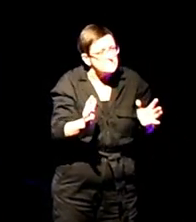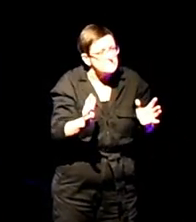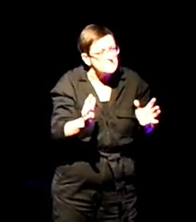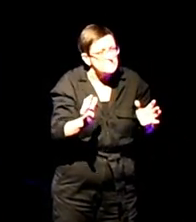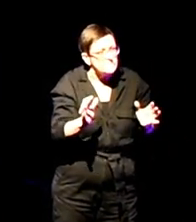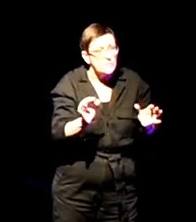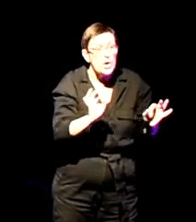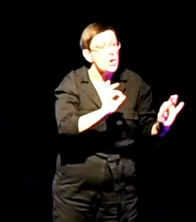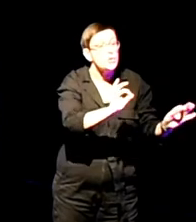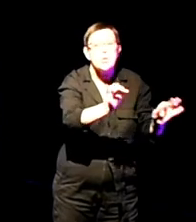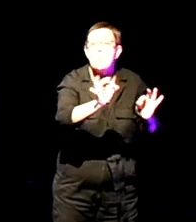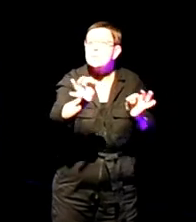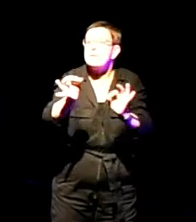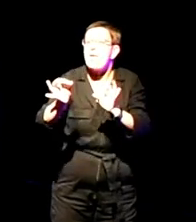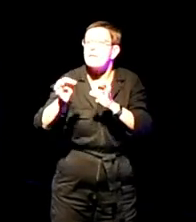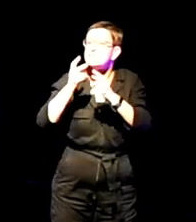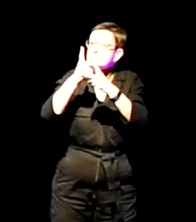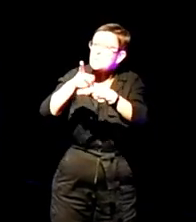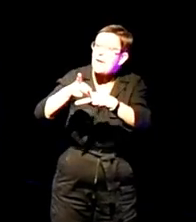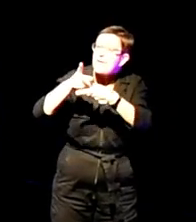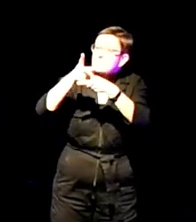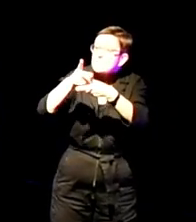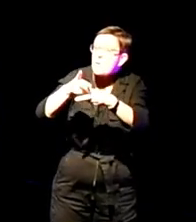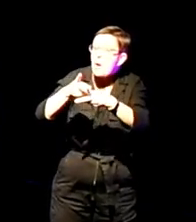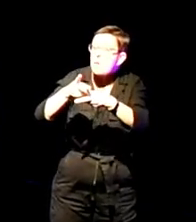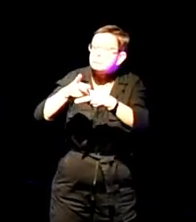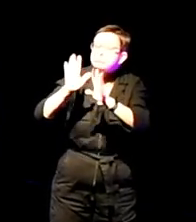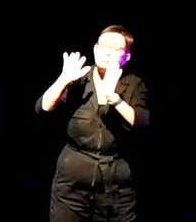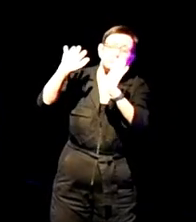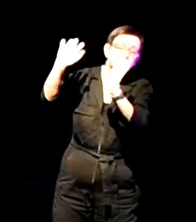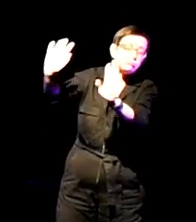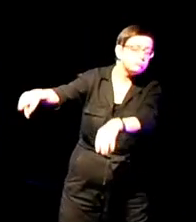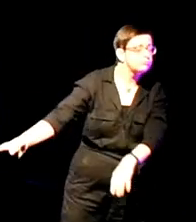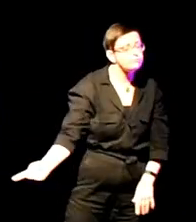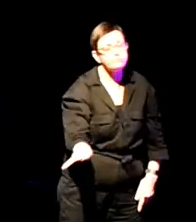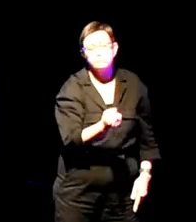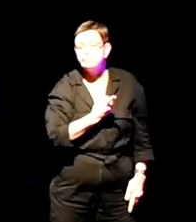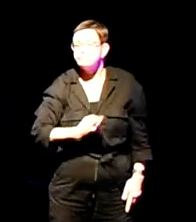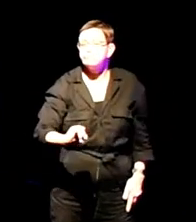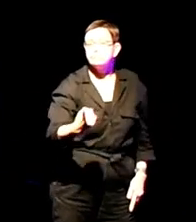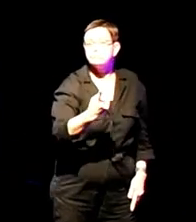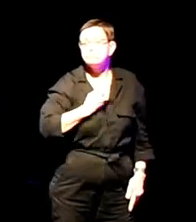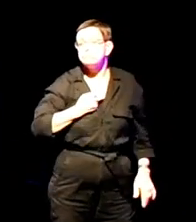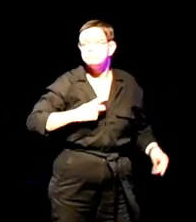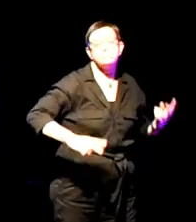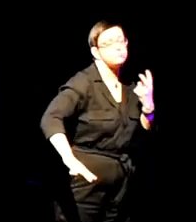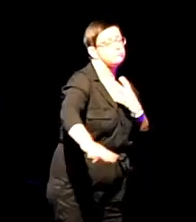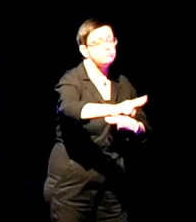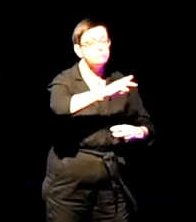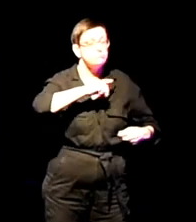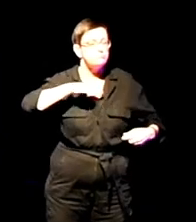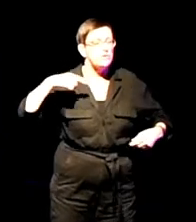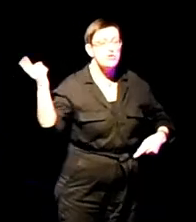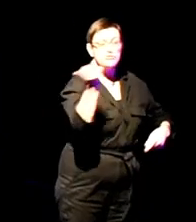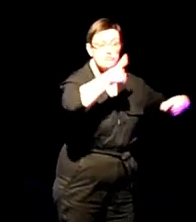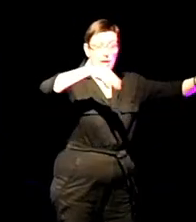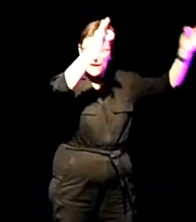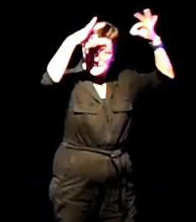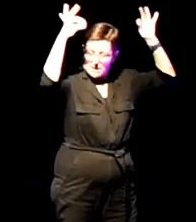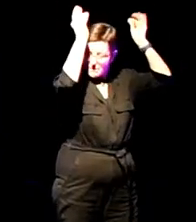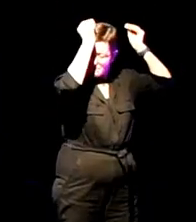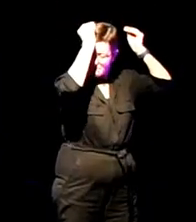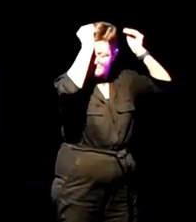no one else to care for, to stroll the grounds at her leisure, to wear a red beret,